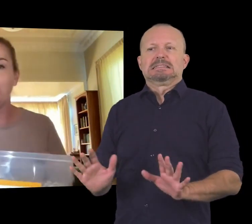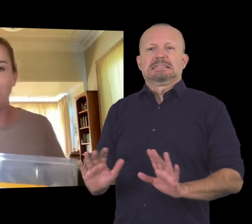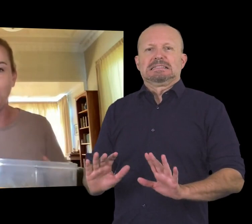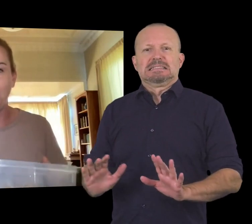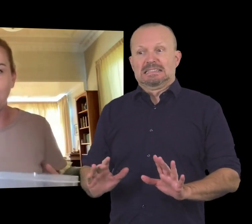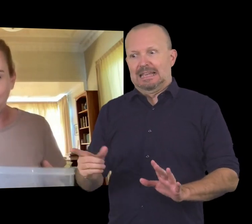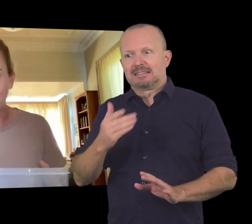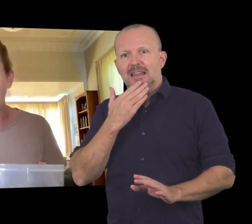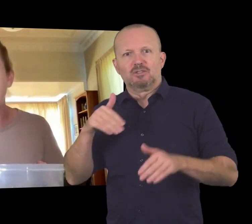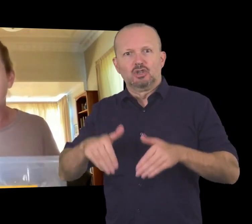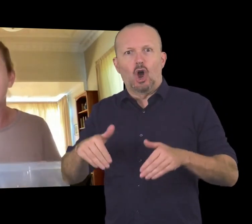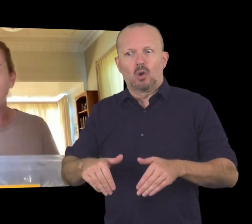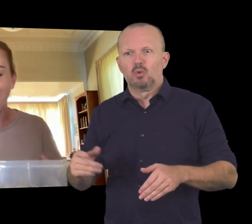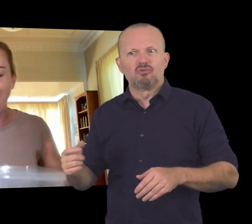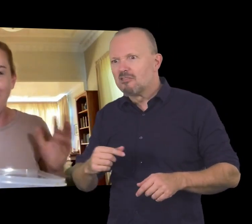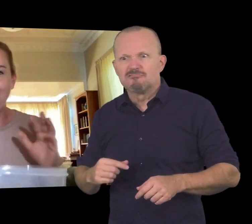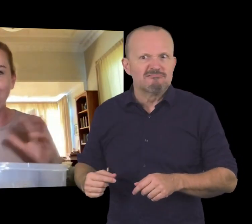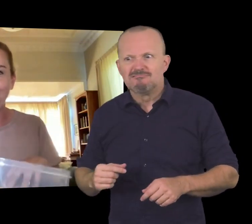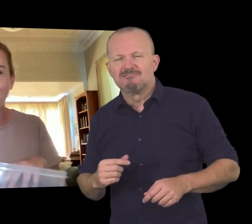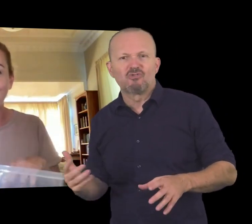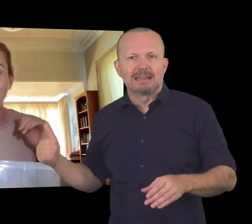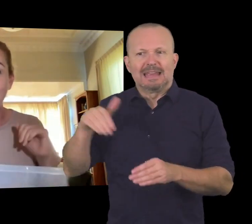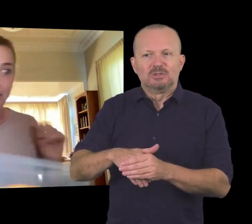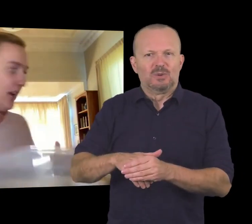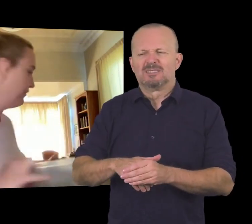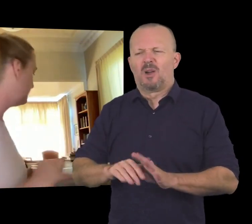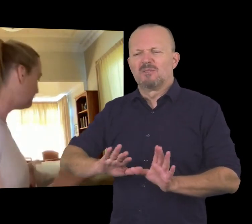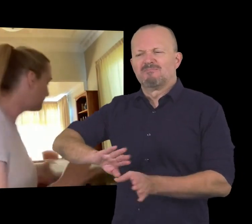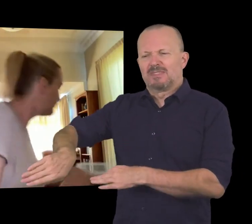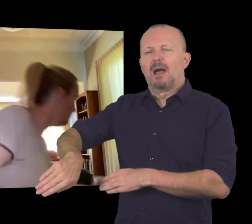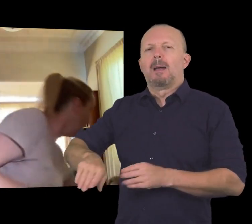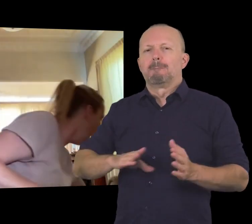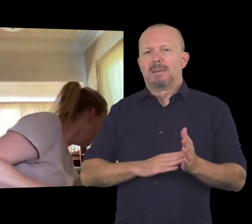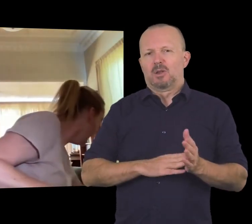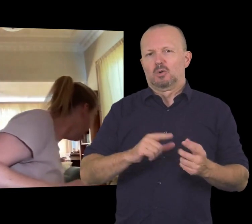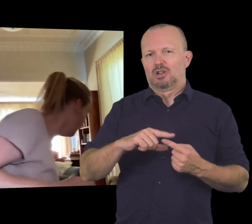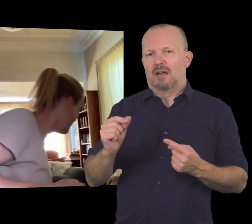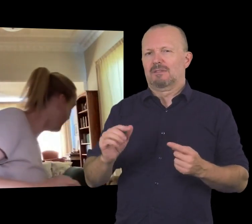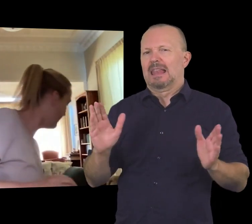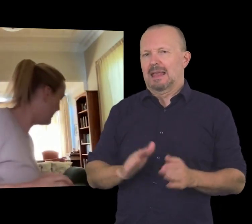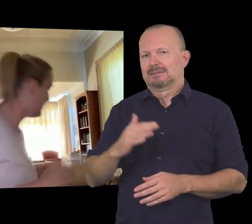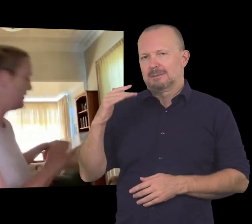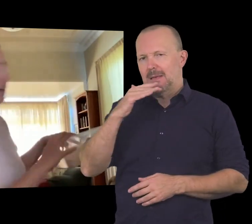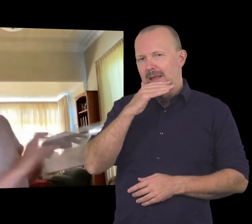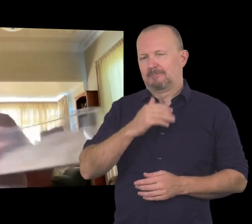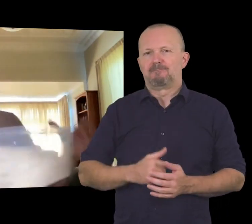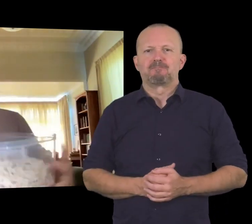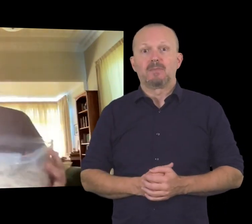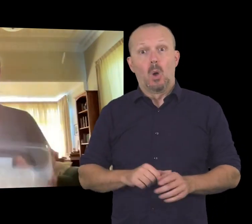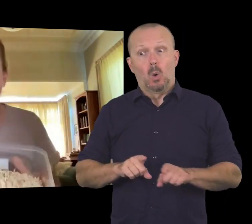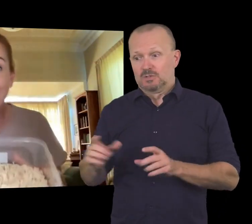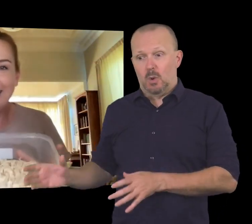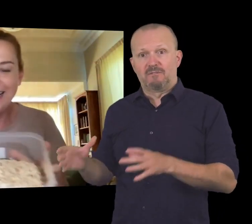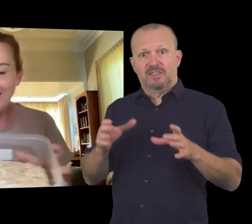lovely dog here who probably would have tried to get into it, I've got meadow chaff. And I also have this. I also